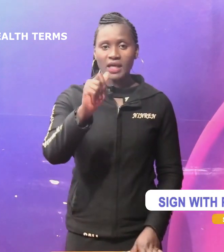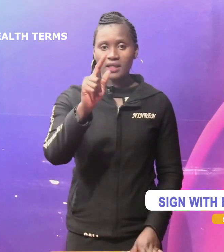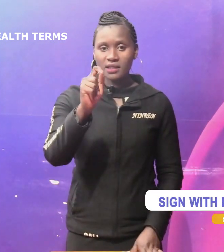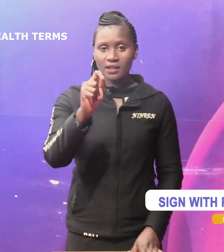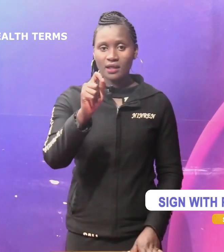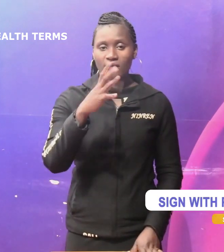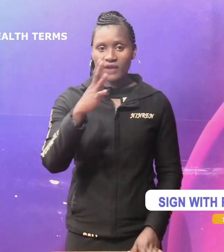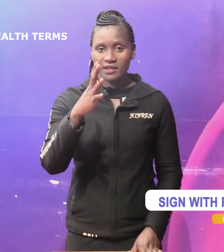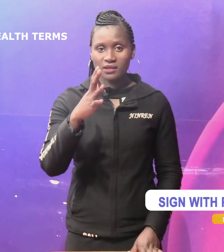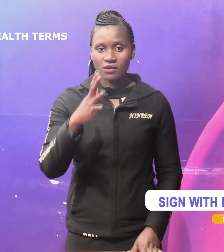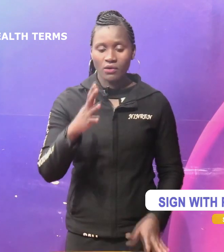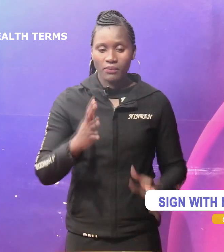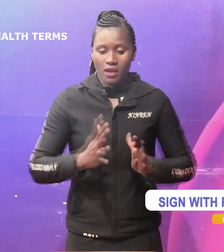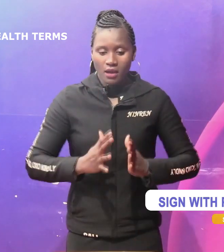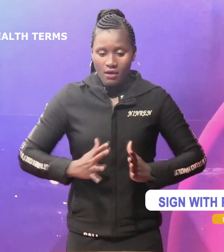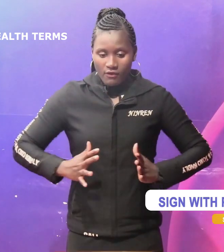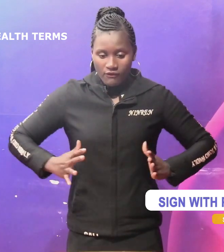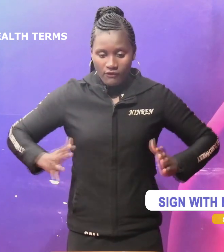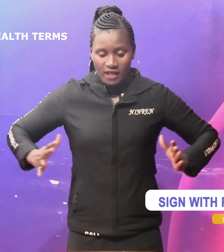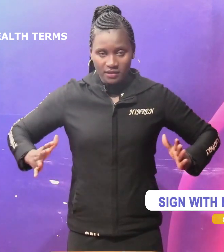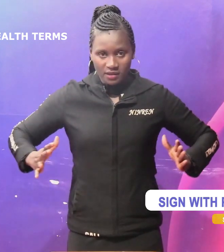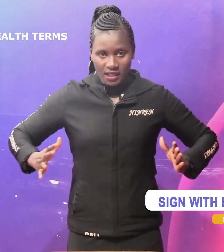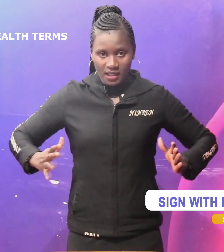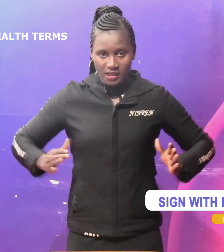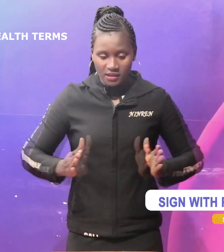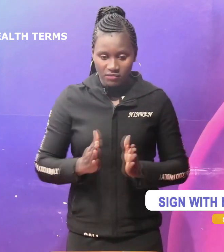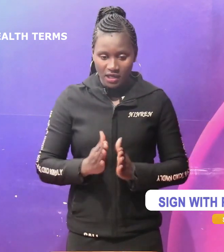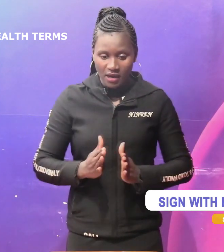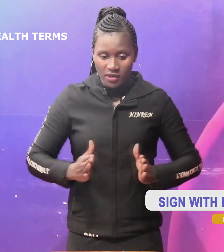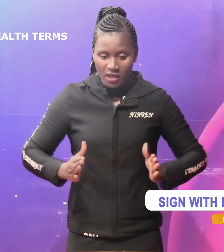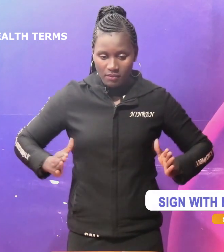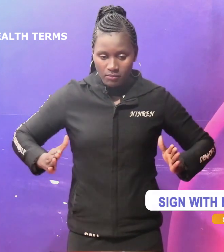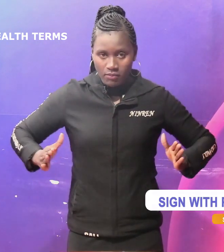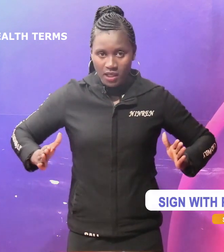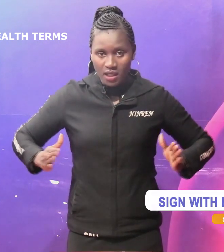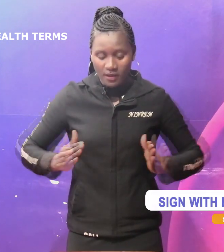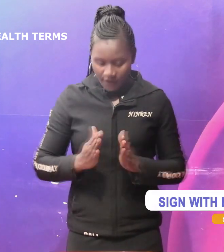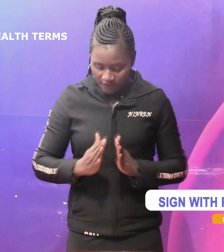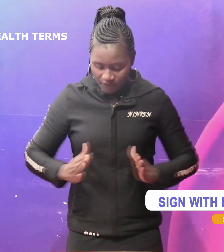F-A-T, fat. So fat, like this, becoming big,